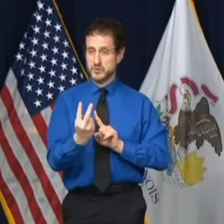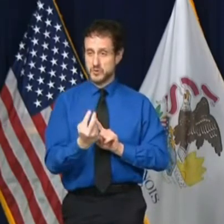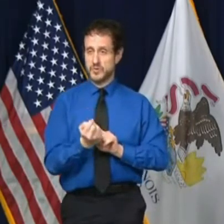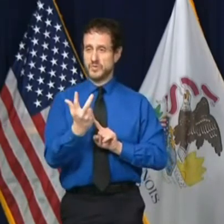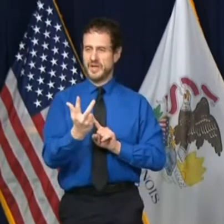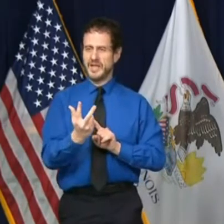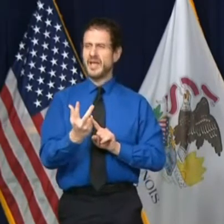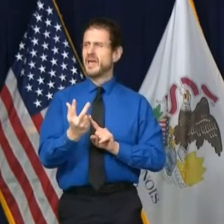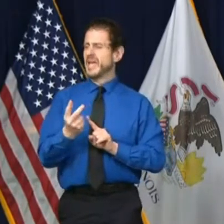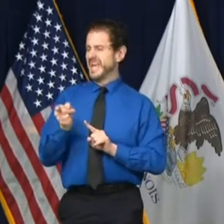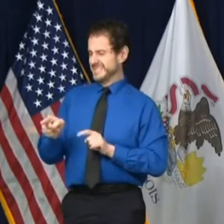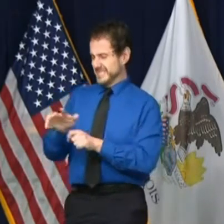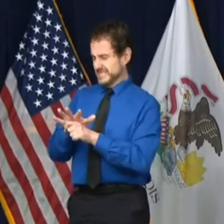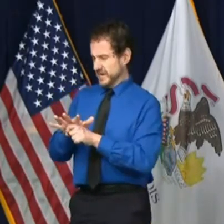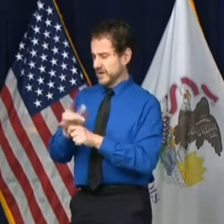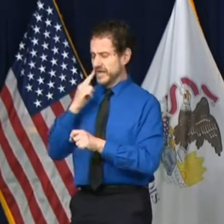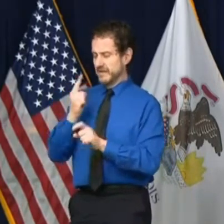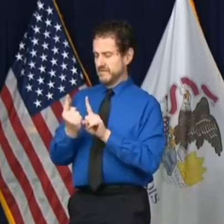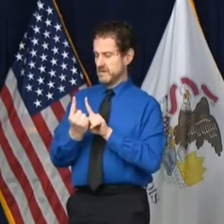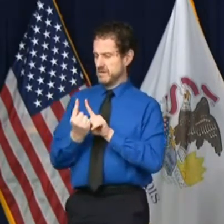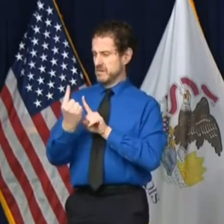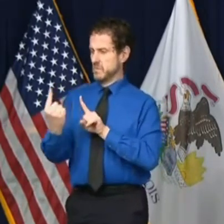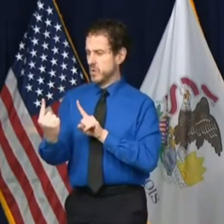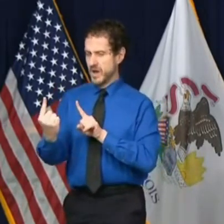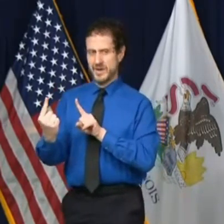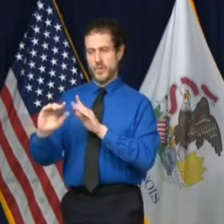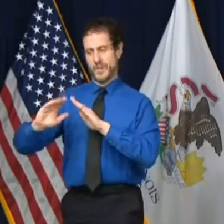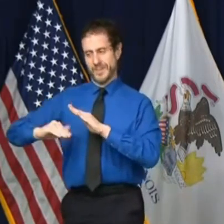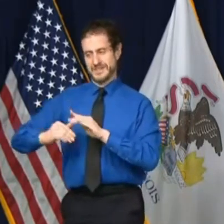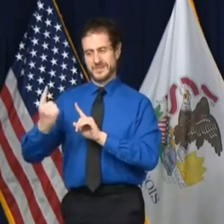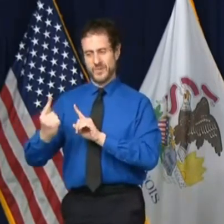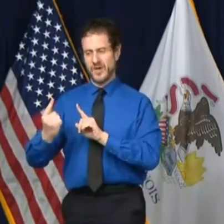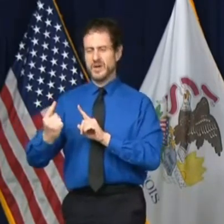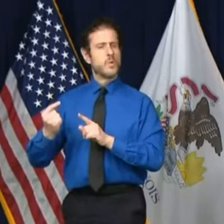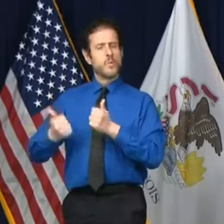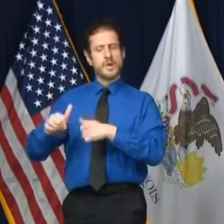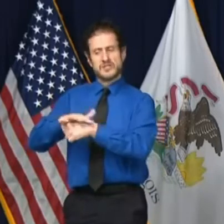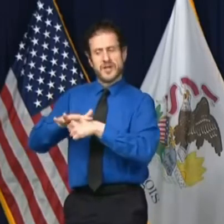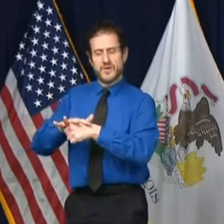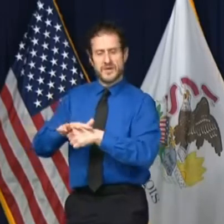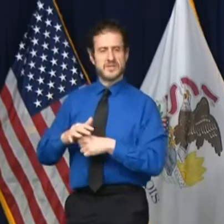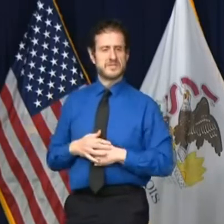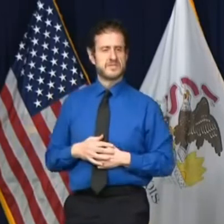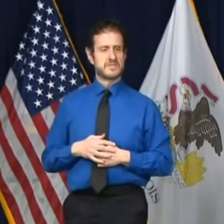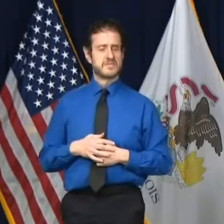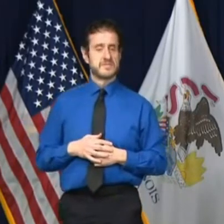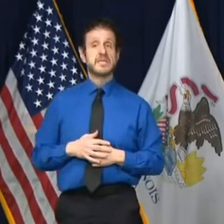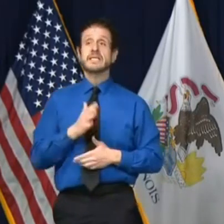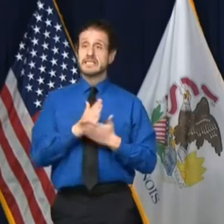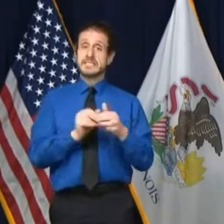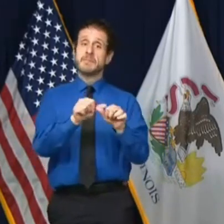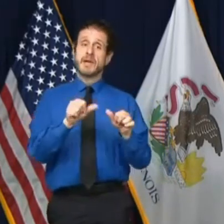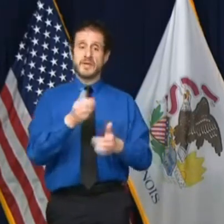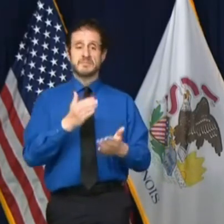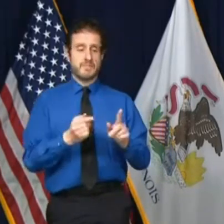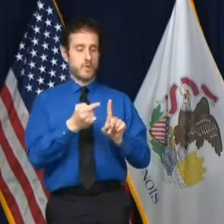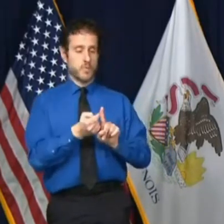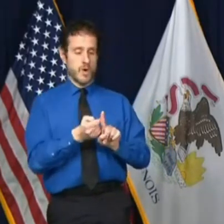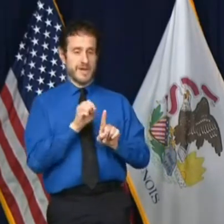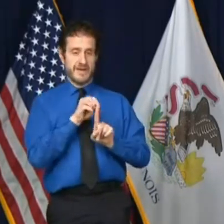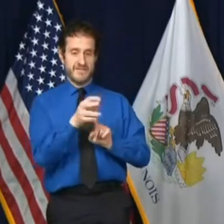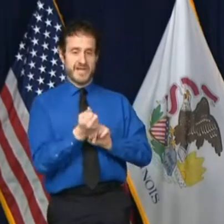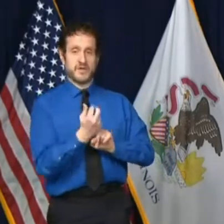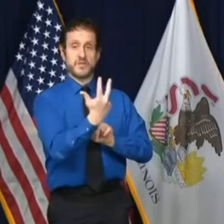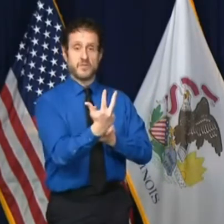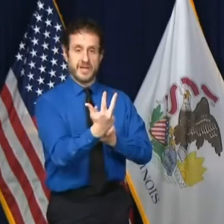below 1, and if so, what are those areas? And again, as I've asked, though, might those areas